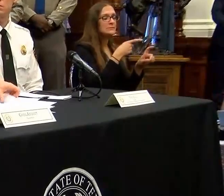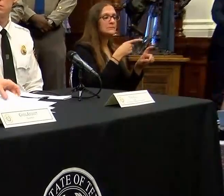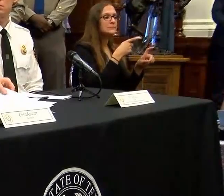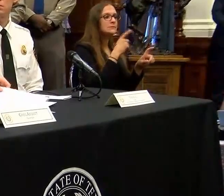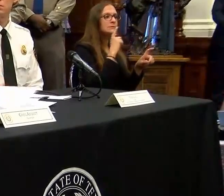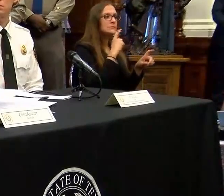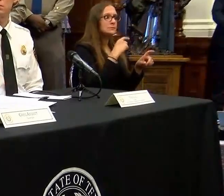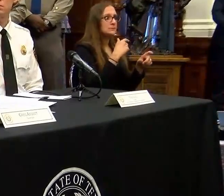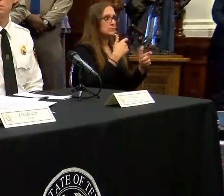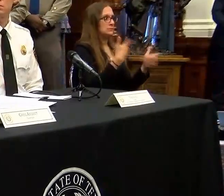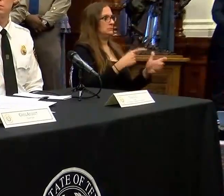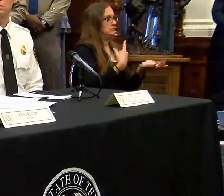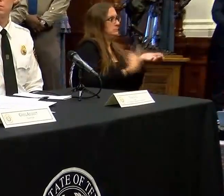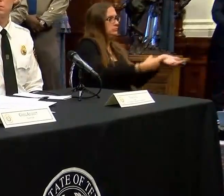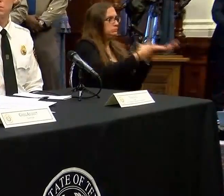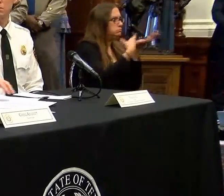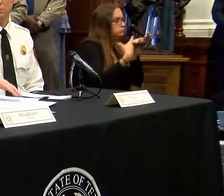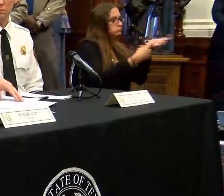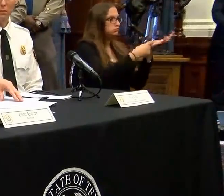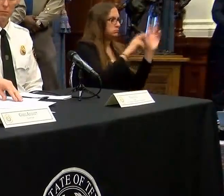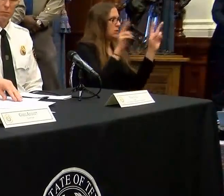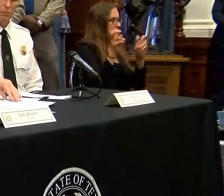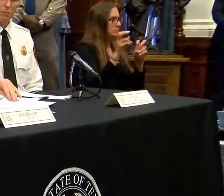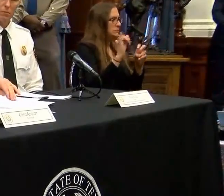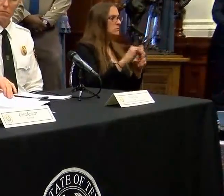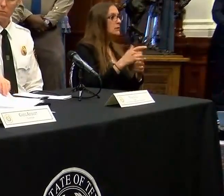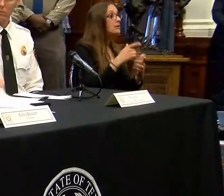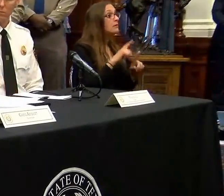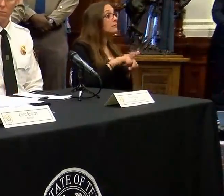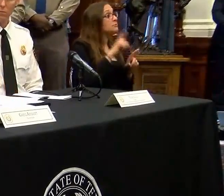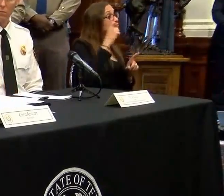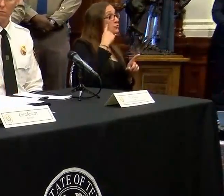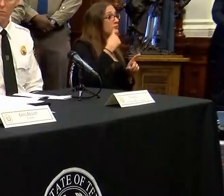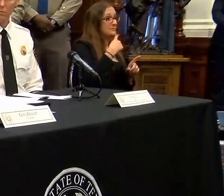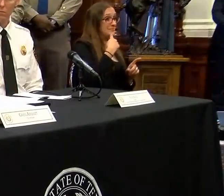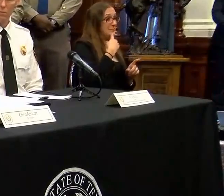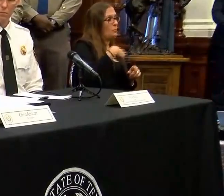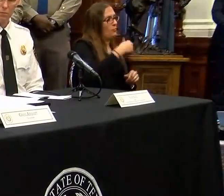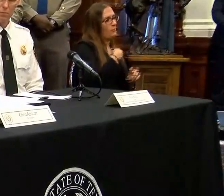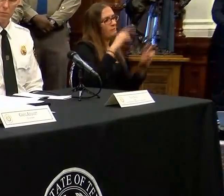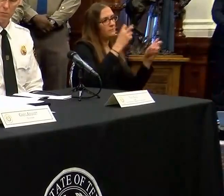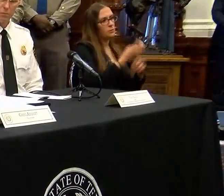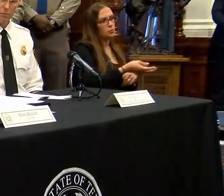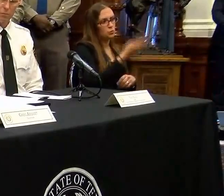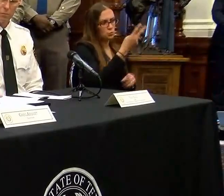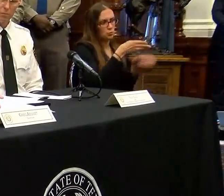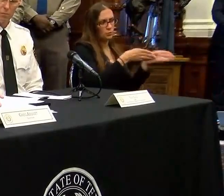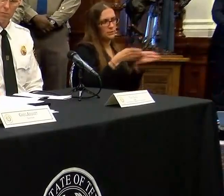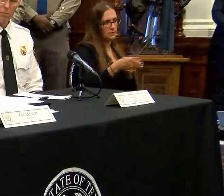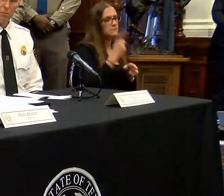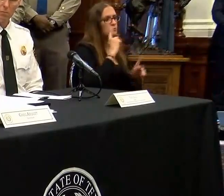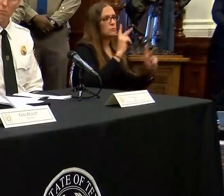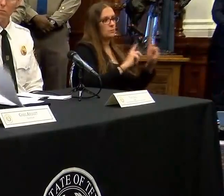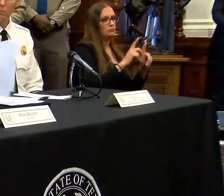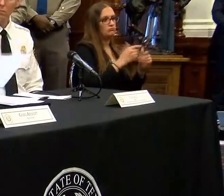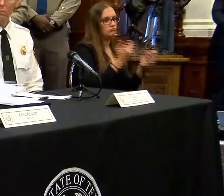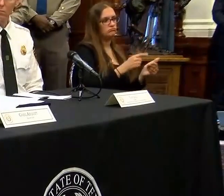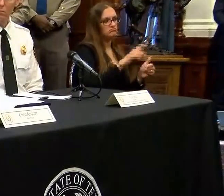great topic of interest, and as the governor said, we have essentially two mechanisms for people to get